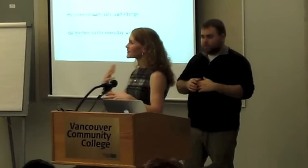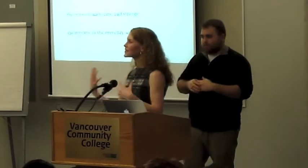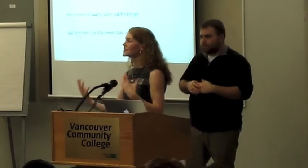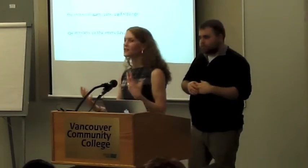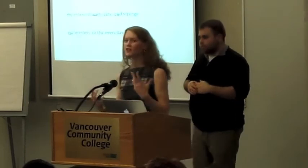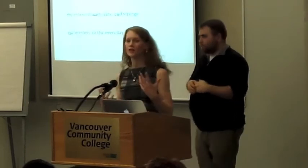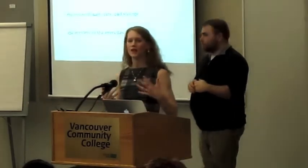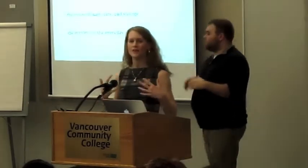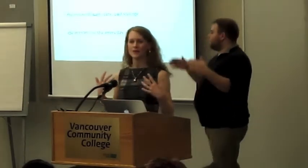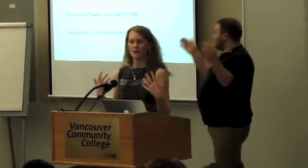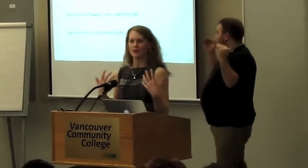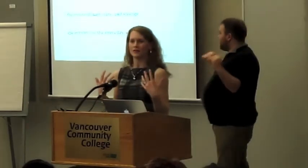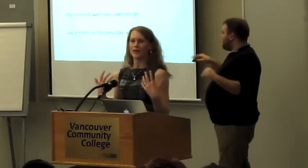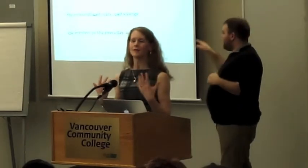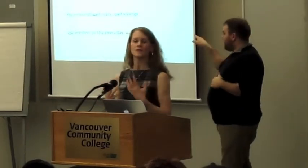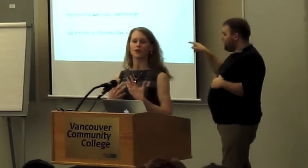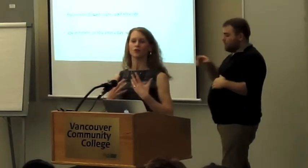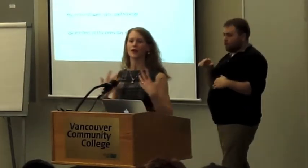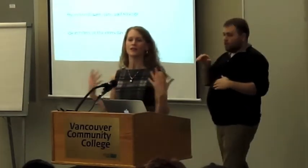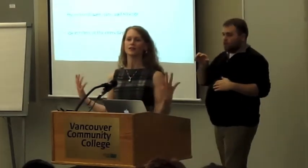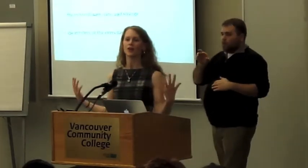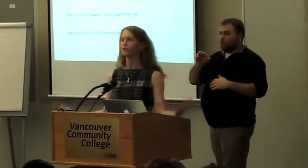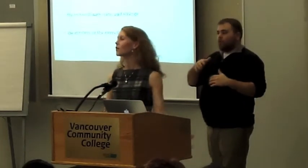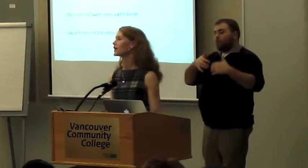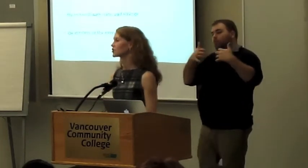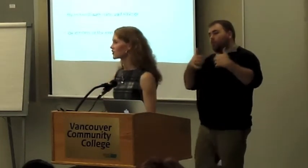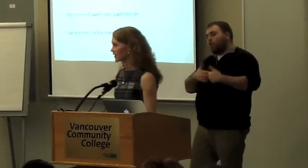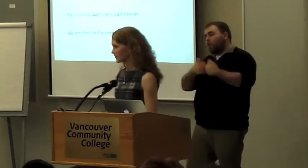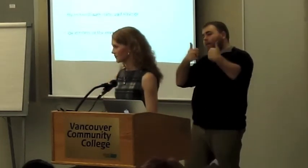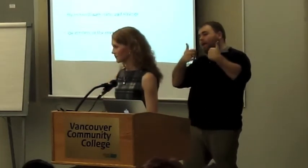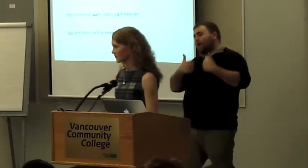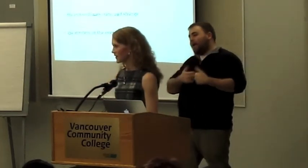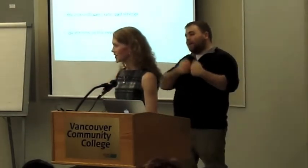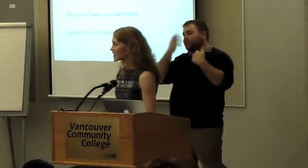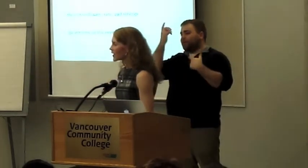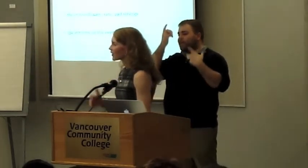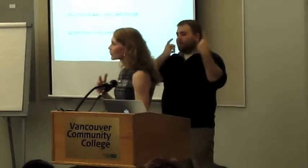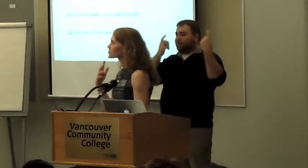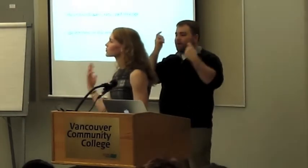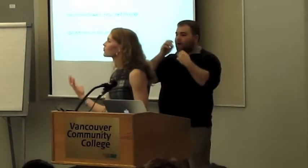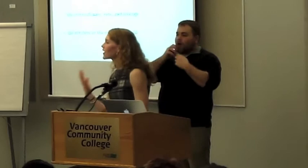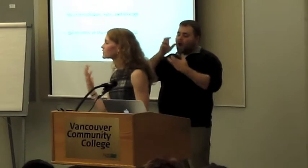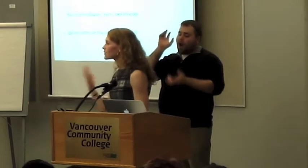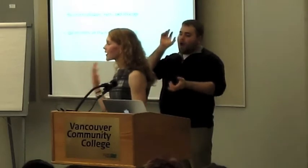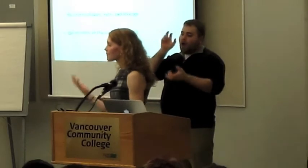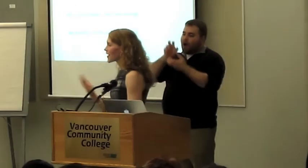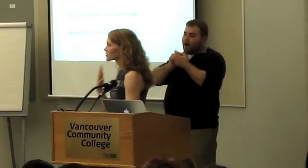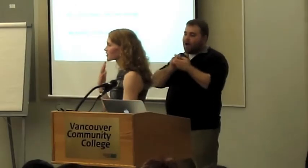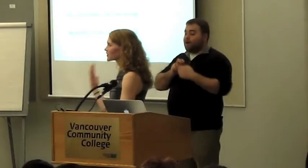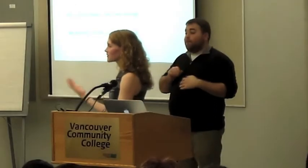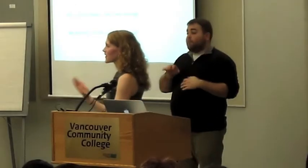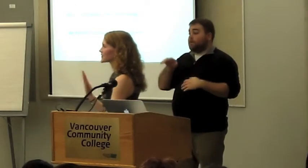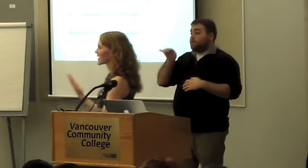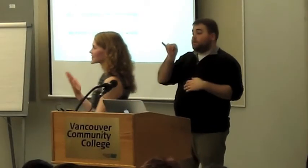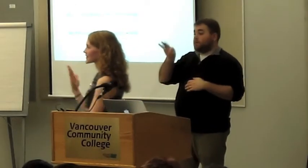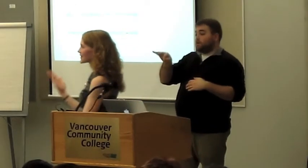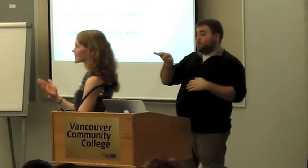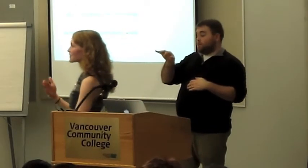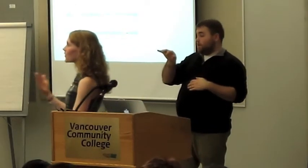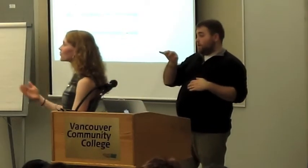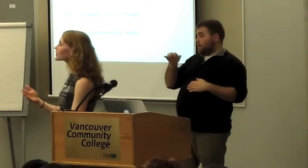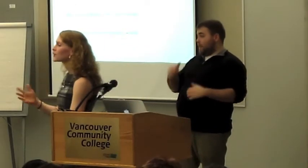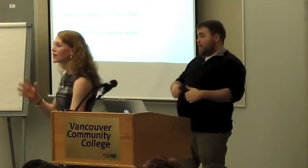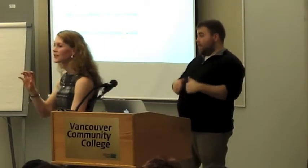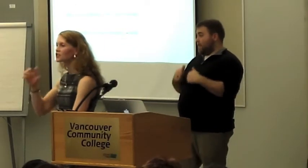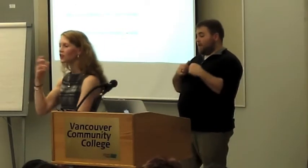awe. At this stage in our lives, I mean, life is a great heroic journey. we're surrounded by magical and fantastic